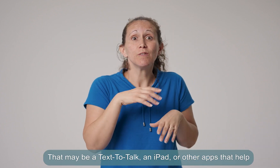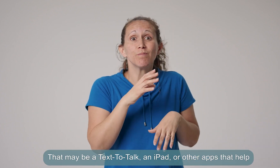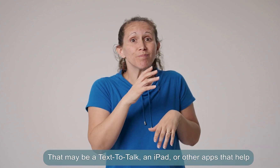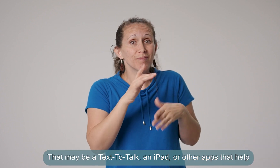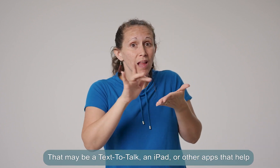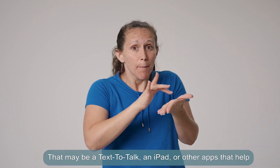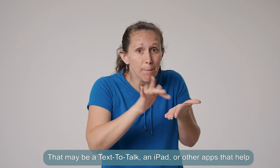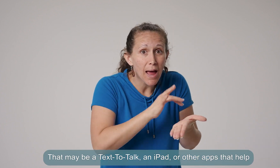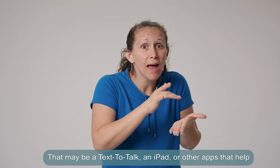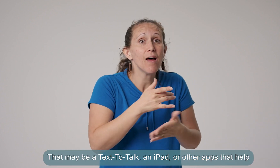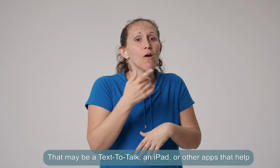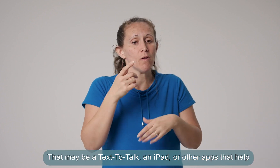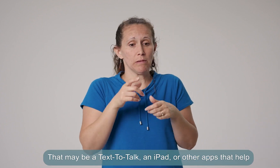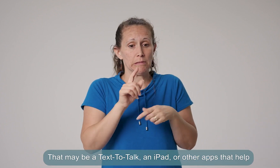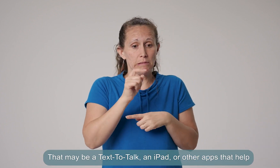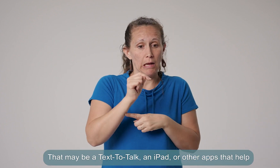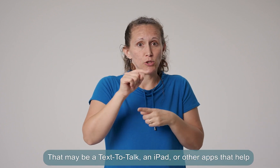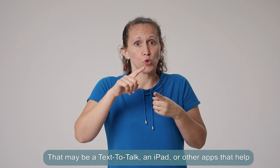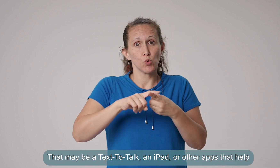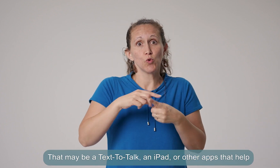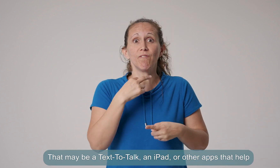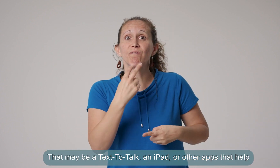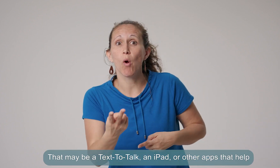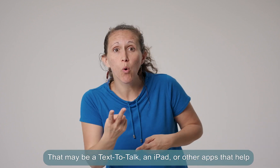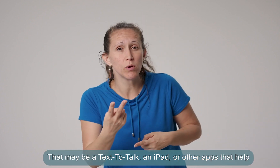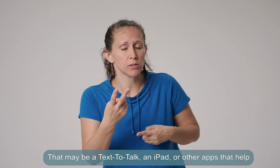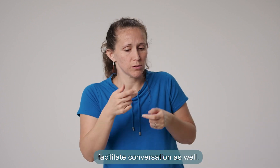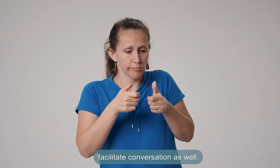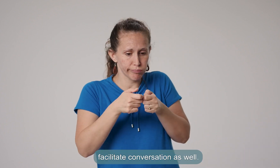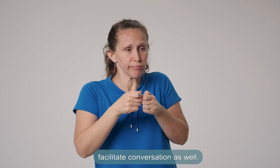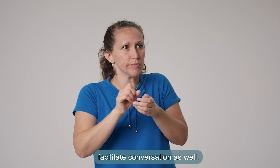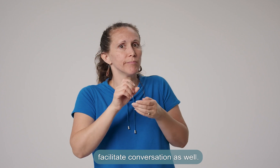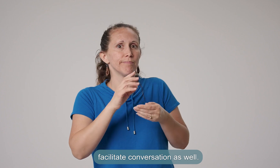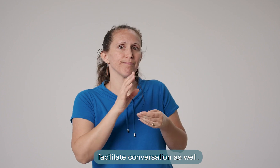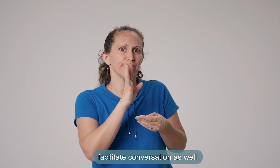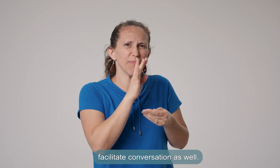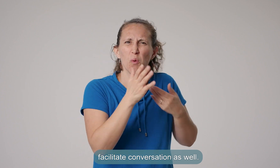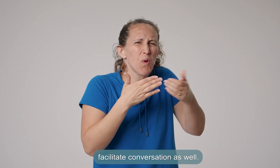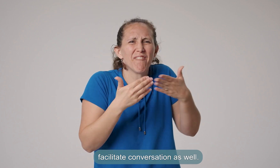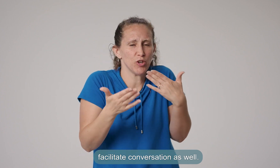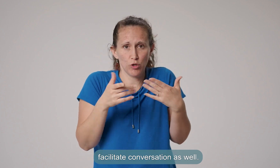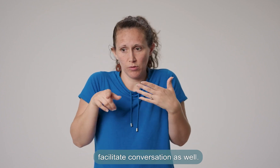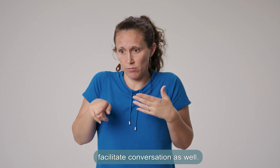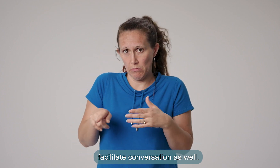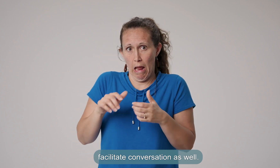be a text-to-talk, an iPad, or other apps that help facilitate conversation as well.